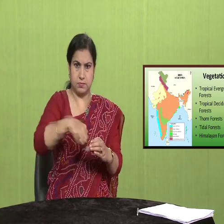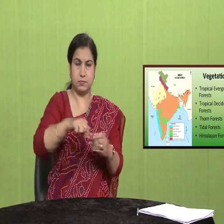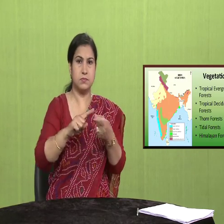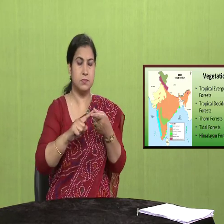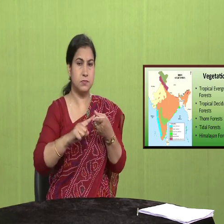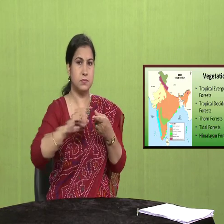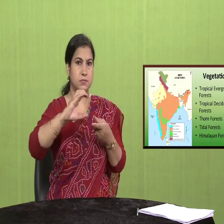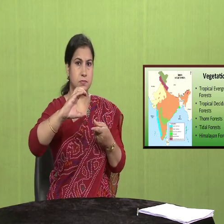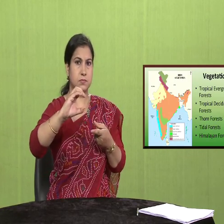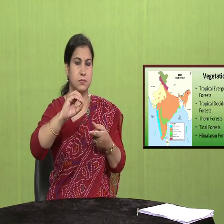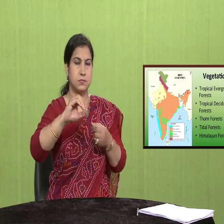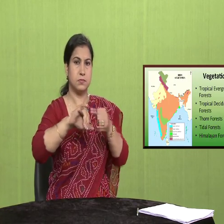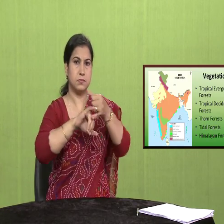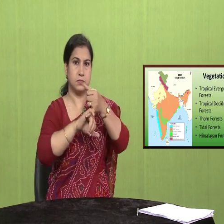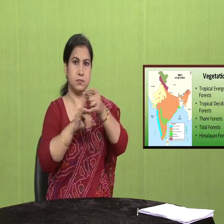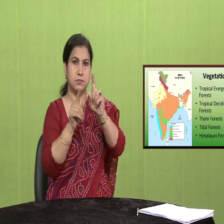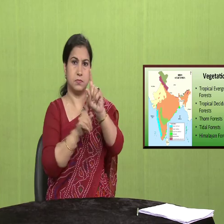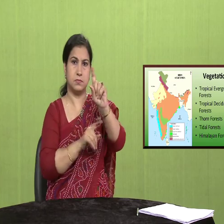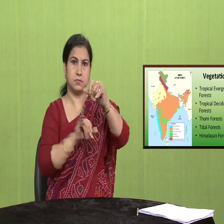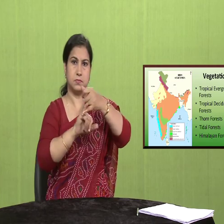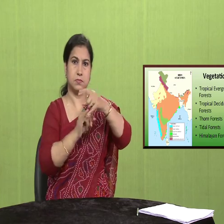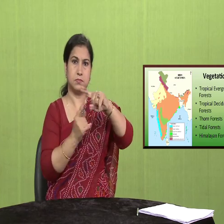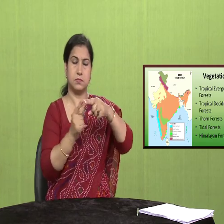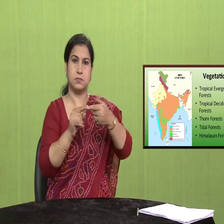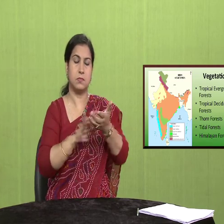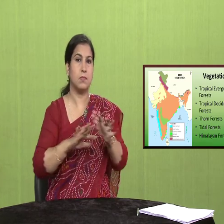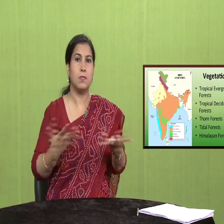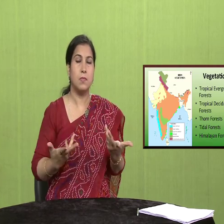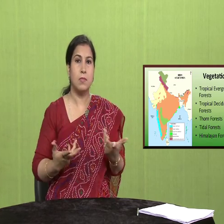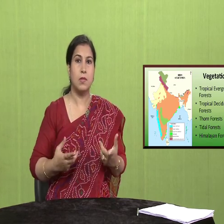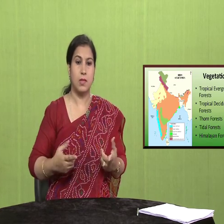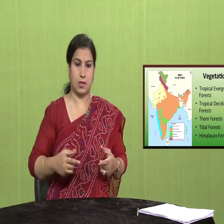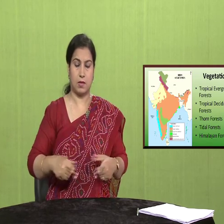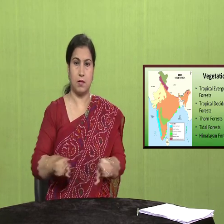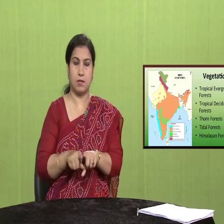vegetation and wildlife are valuable resources.